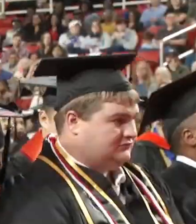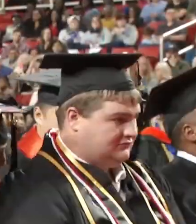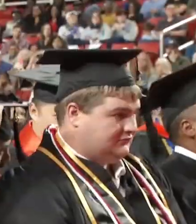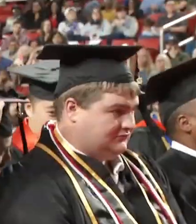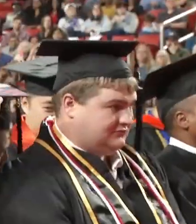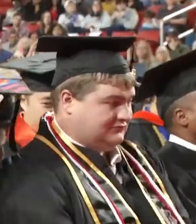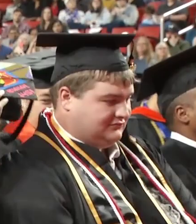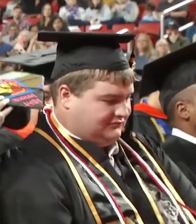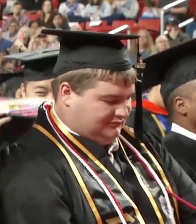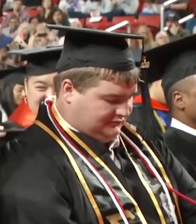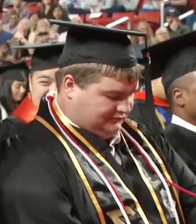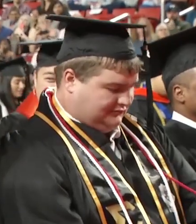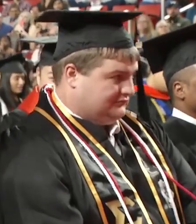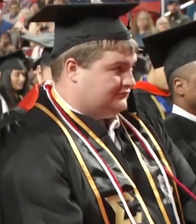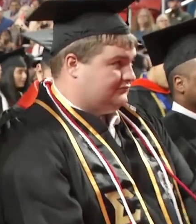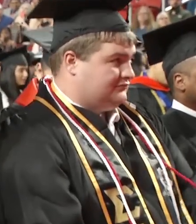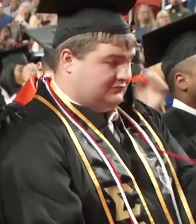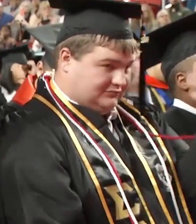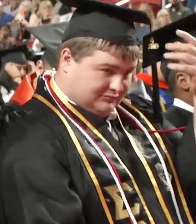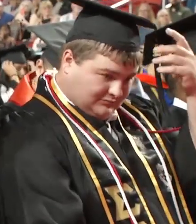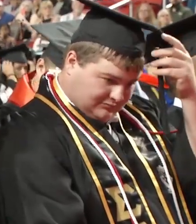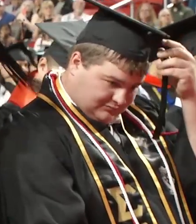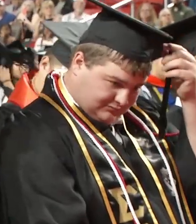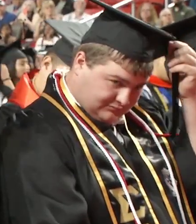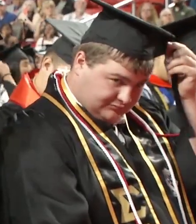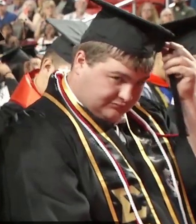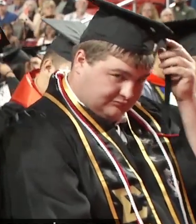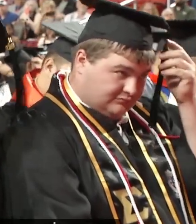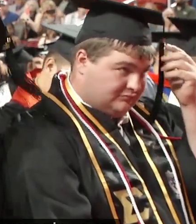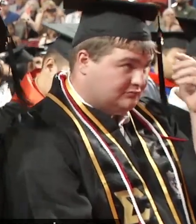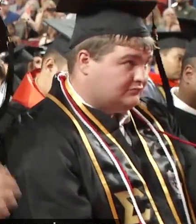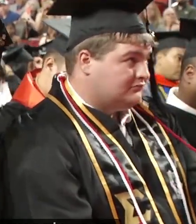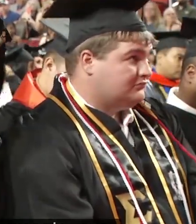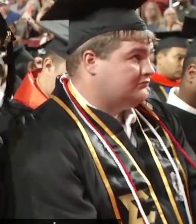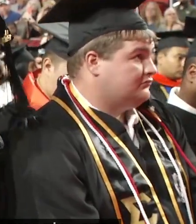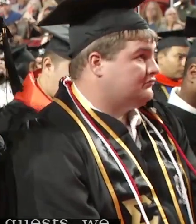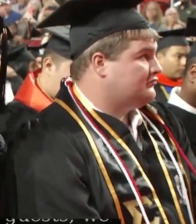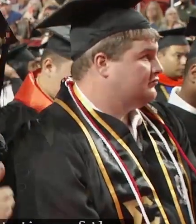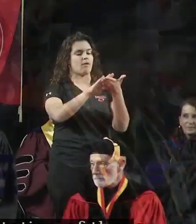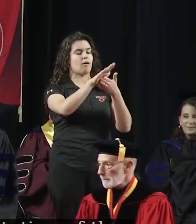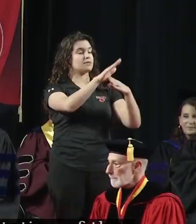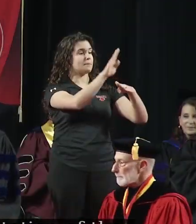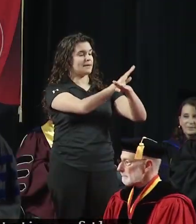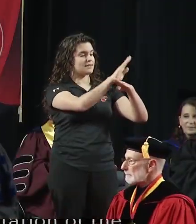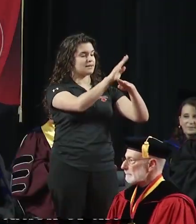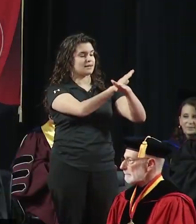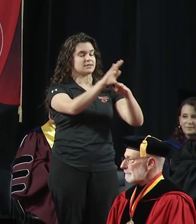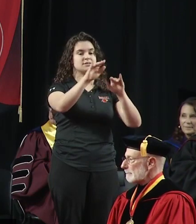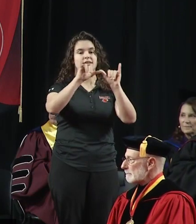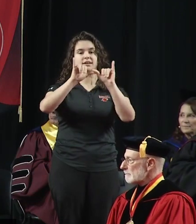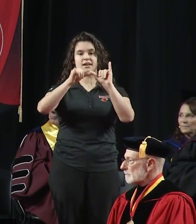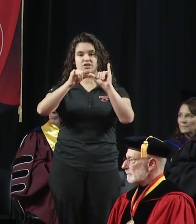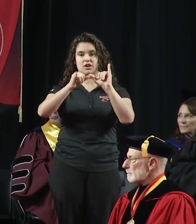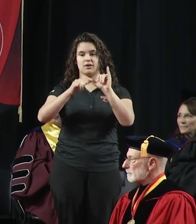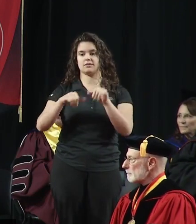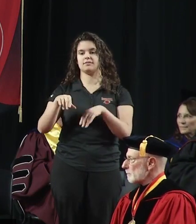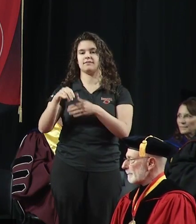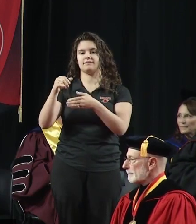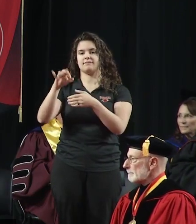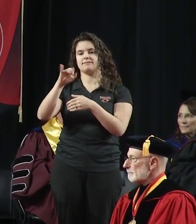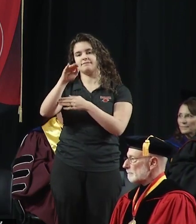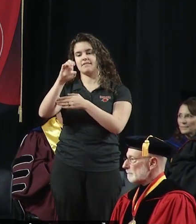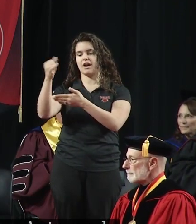President Evans and guests, we now have the presentation of the Colleges of Business, Engineering, and Fine Arts